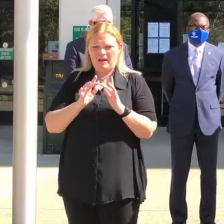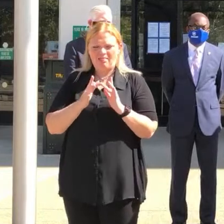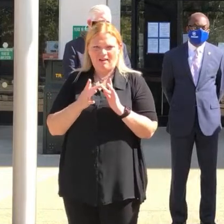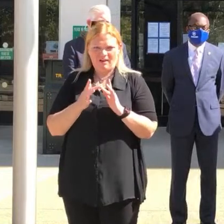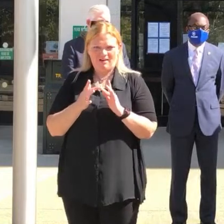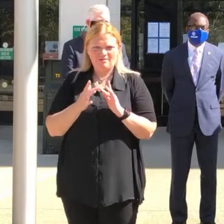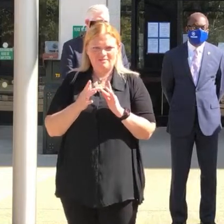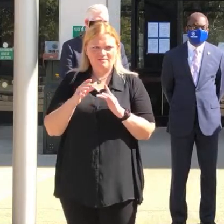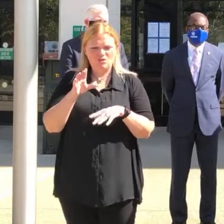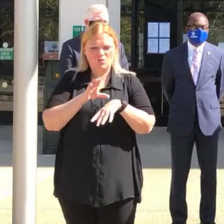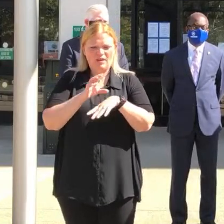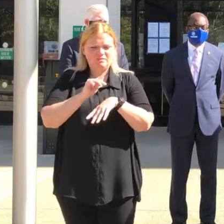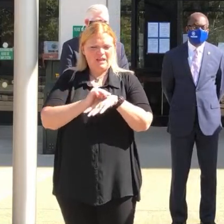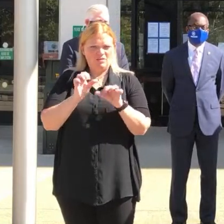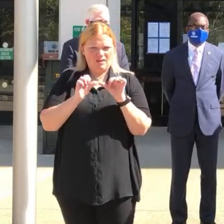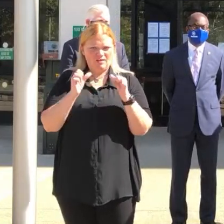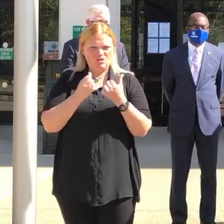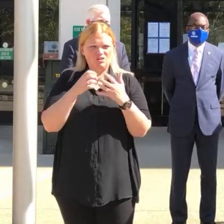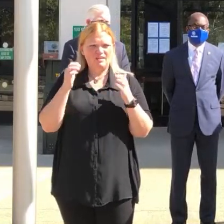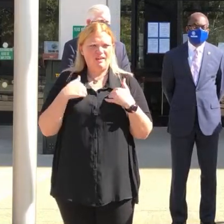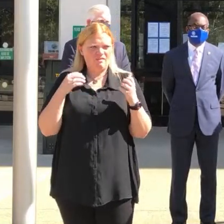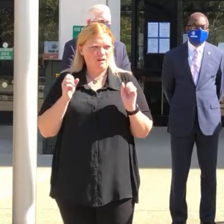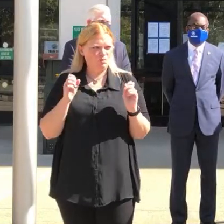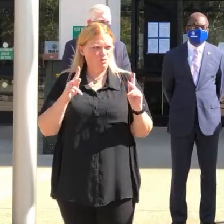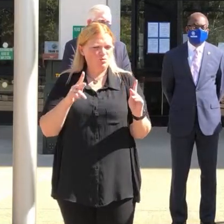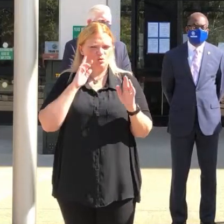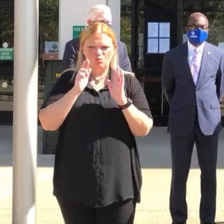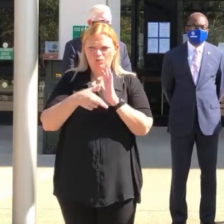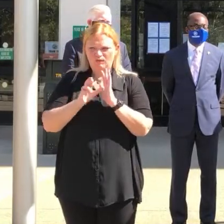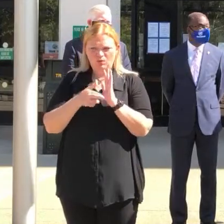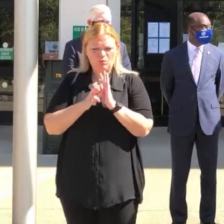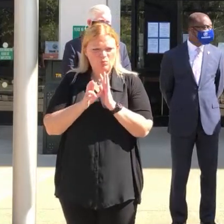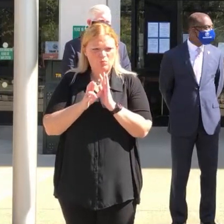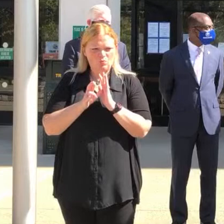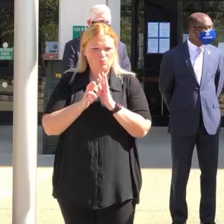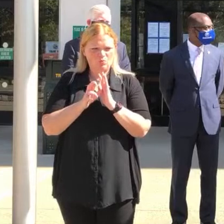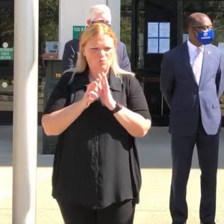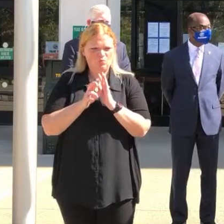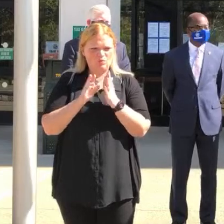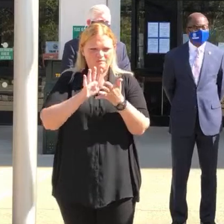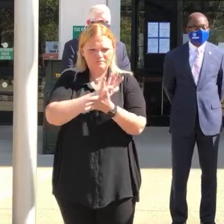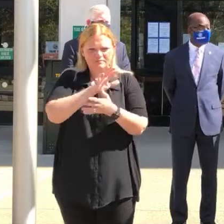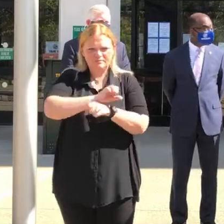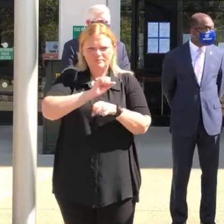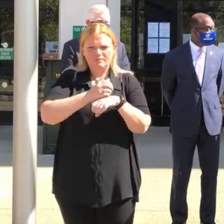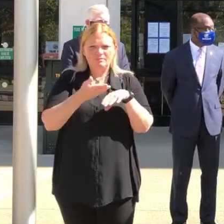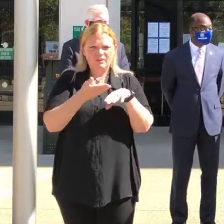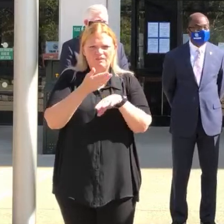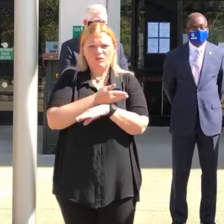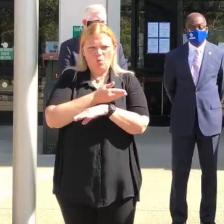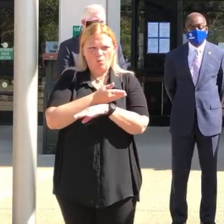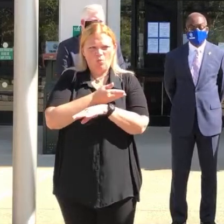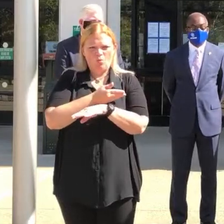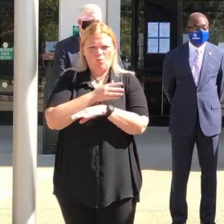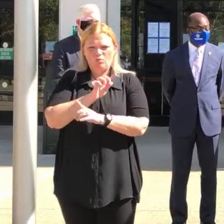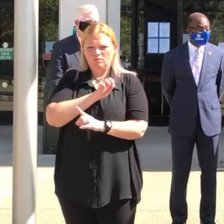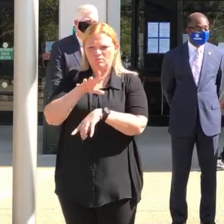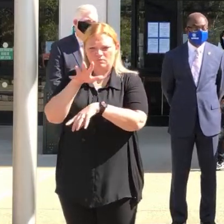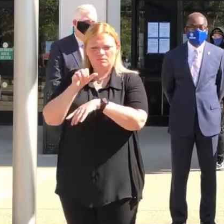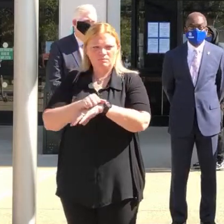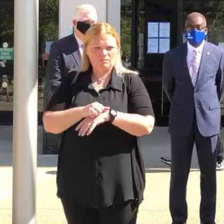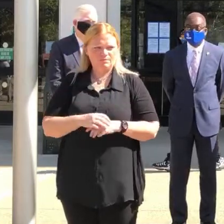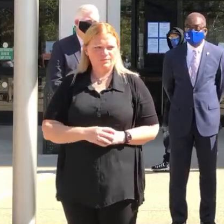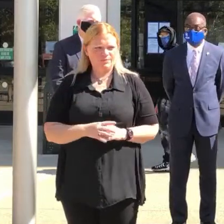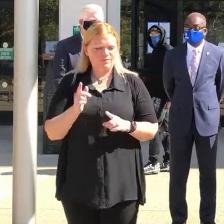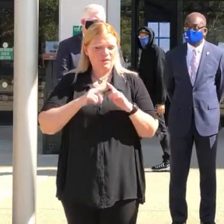so that the case management agencies have an opportunity to review the documentation before they even go for their appointment.